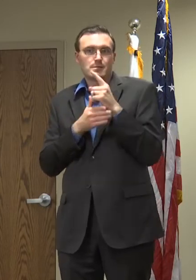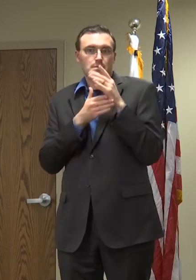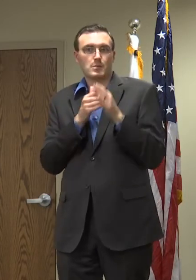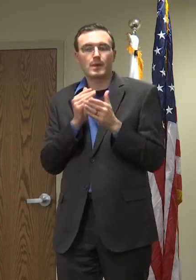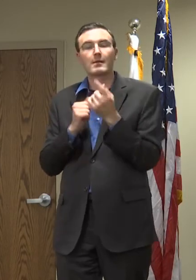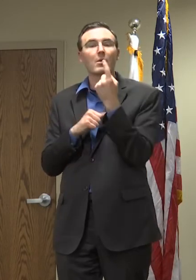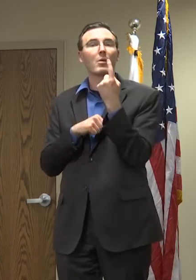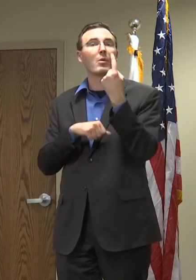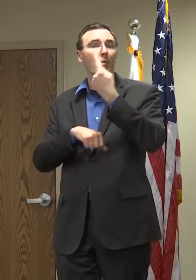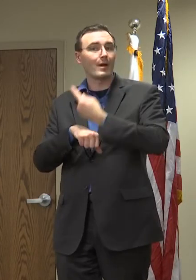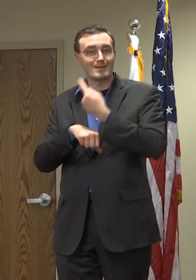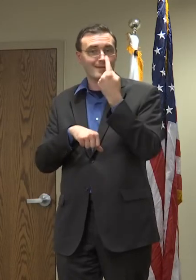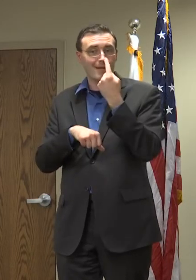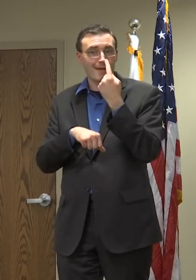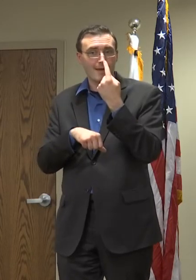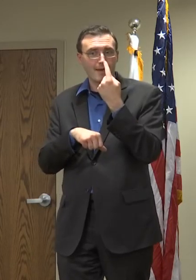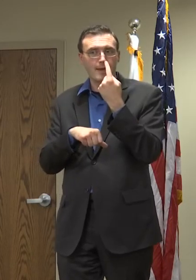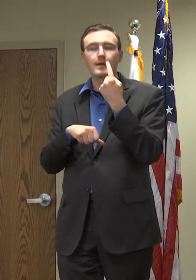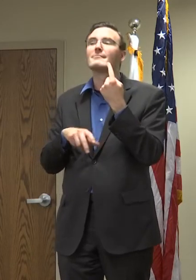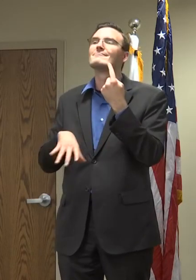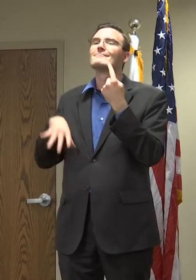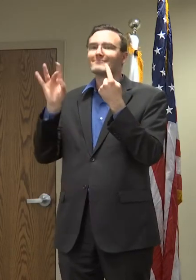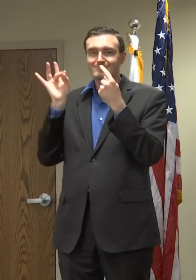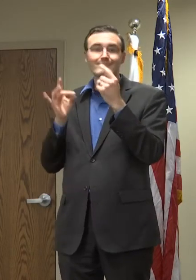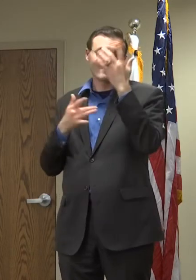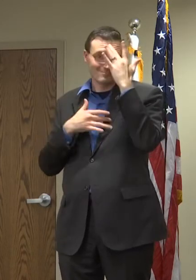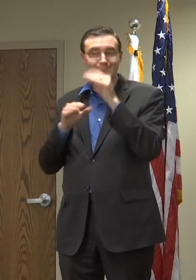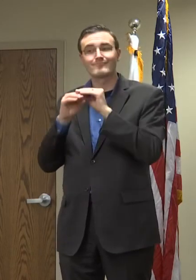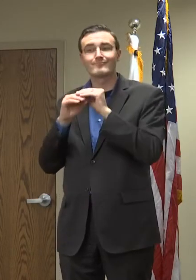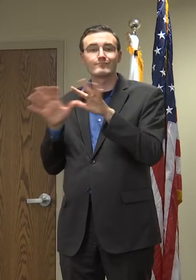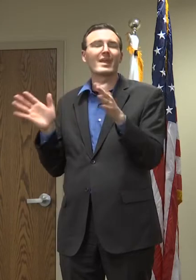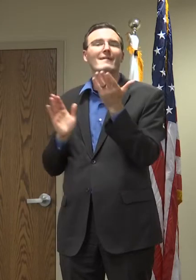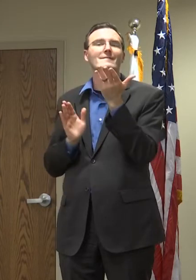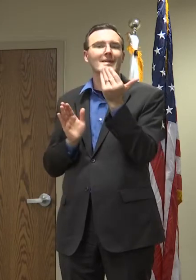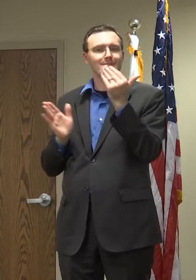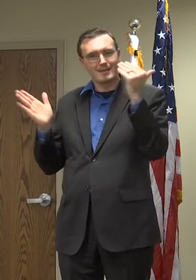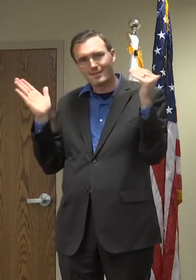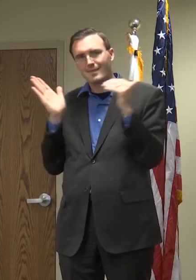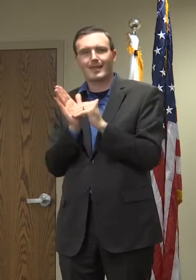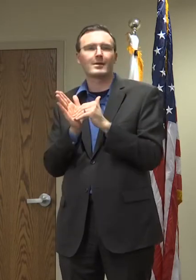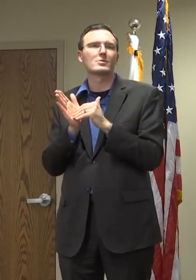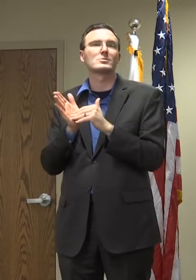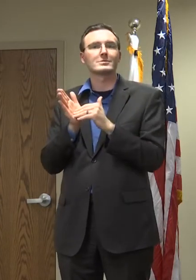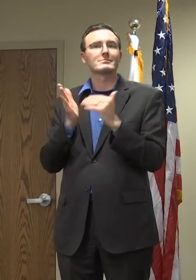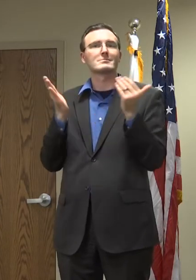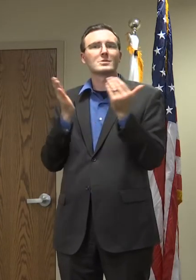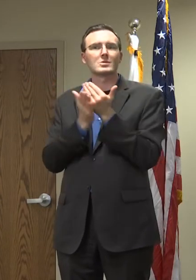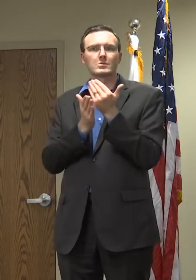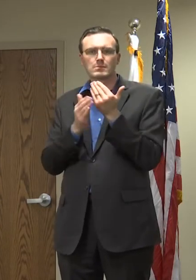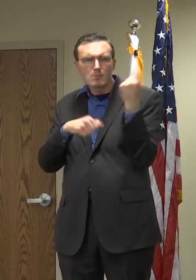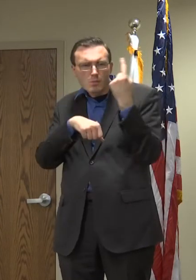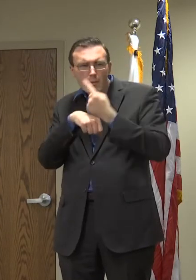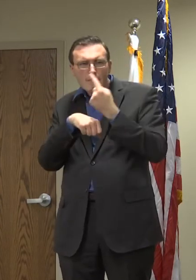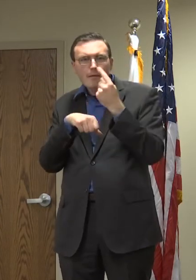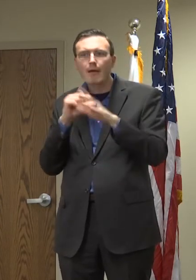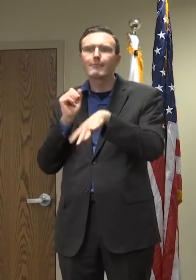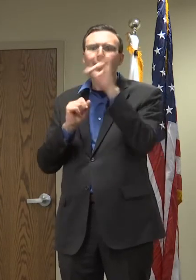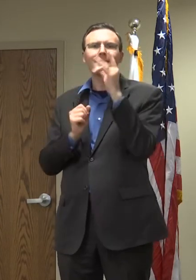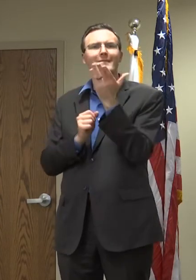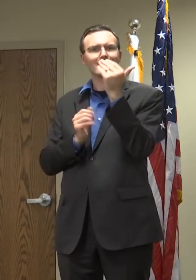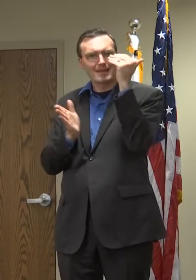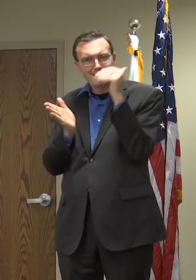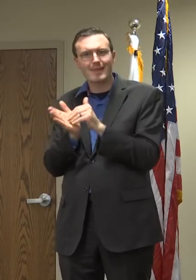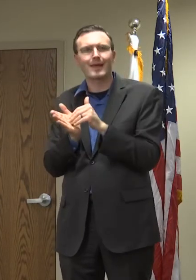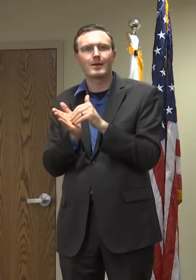they put 15,000 new cases in a single day.